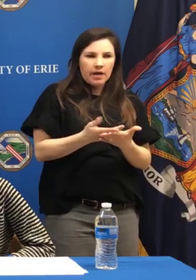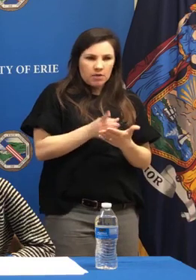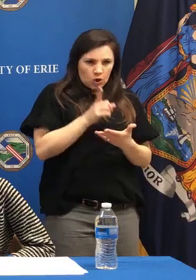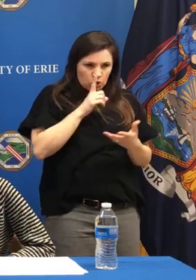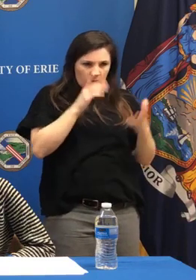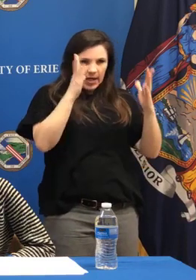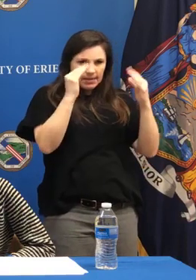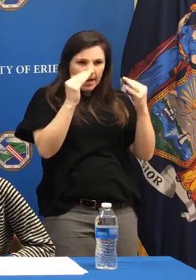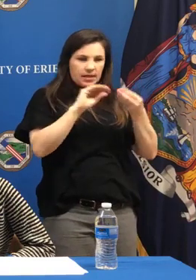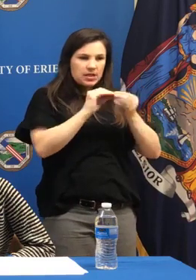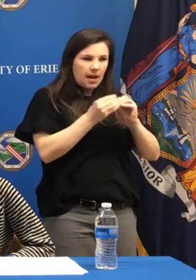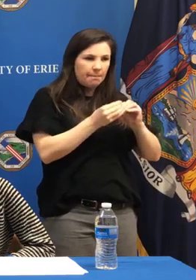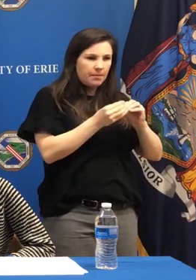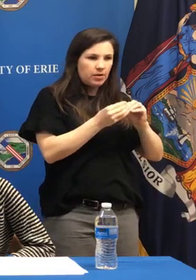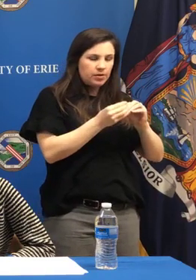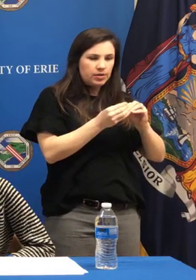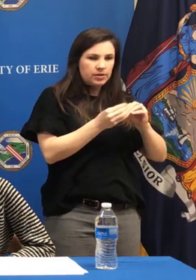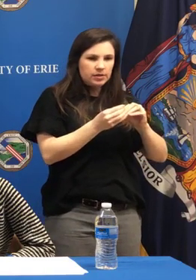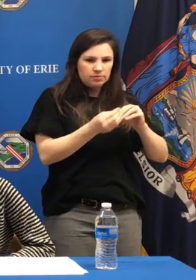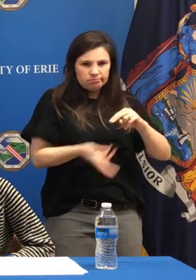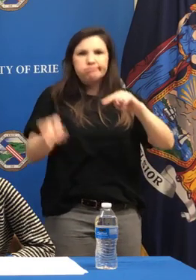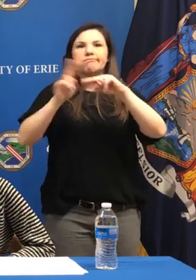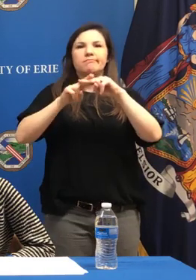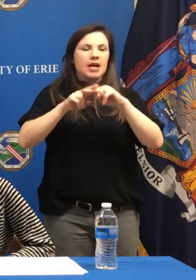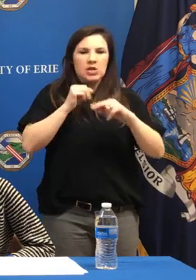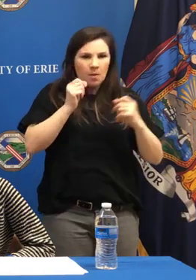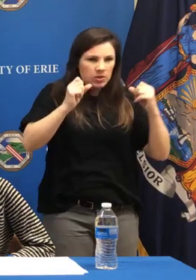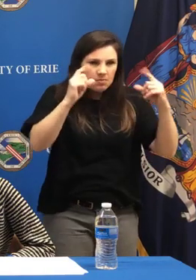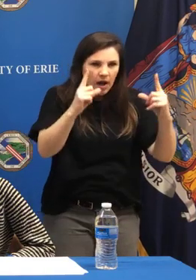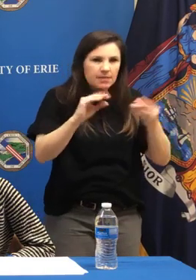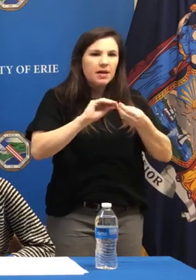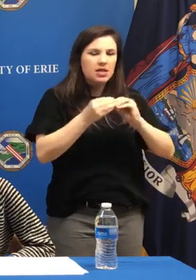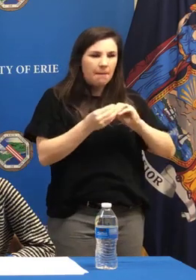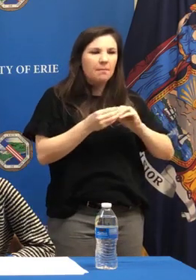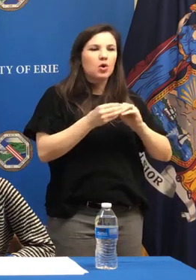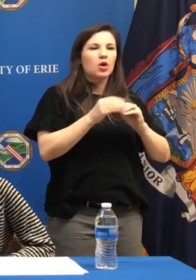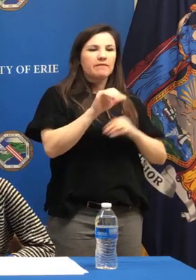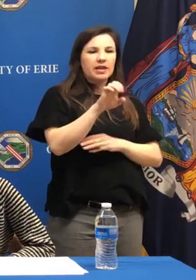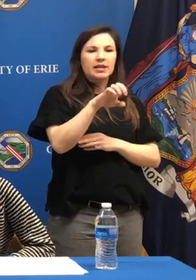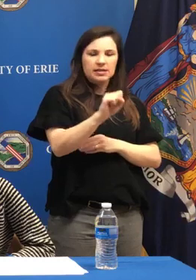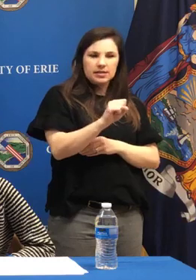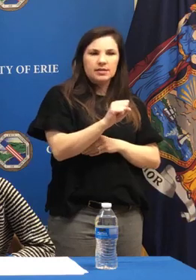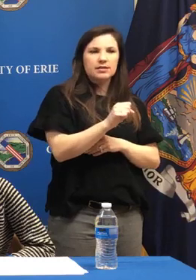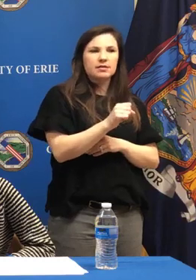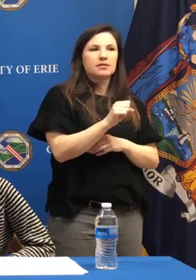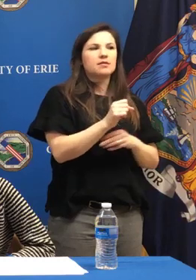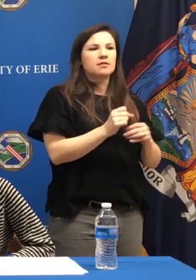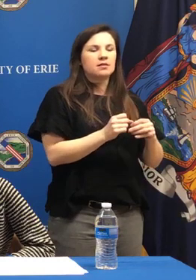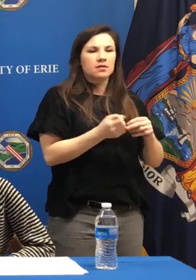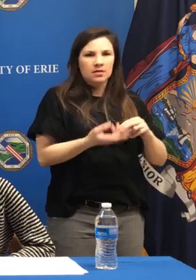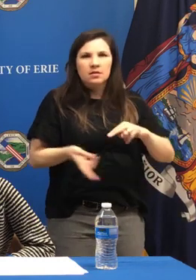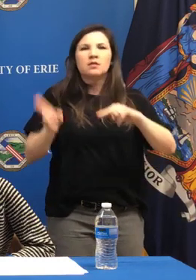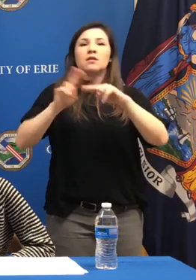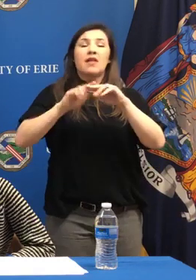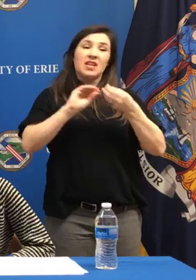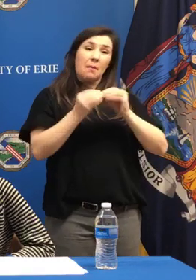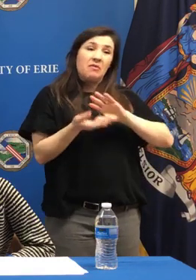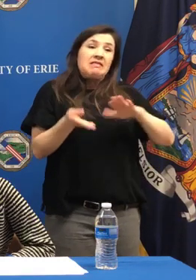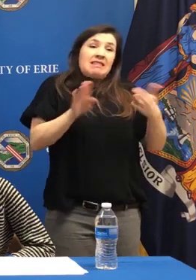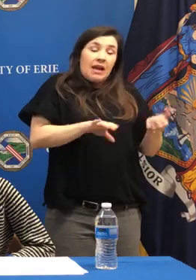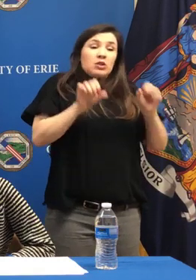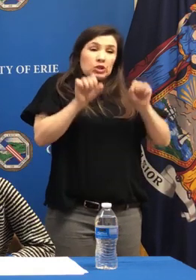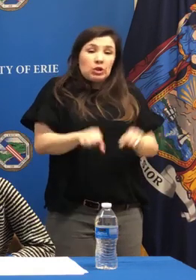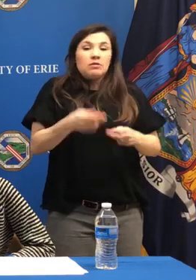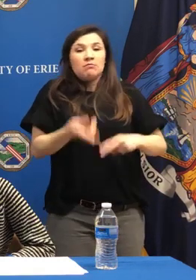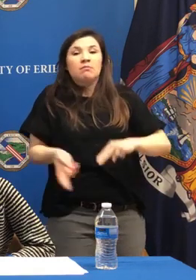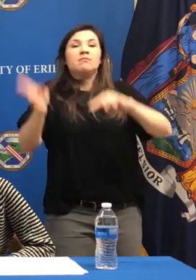bracing for and not be surprised by the number of cases that jump up, or even perhaps the number of fatalities that jump up, because